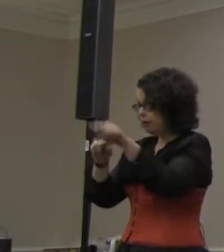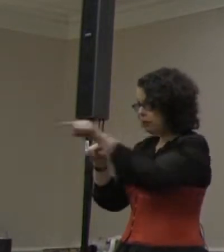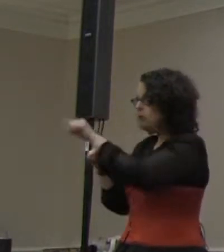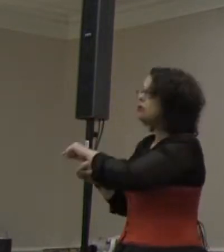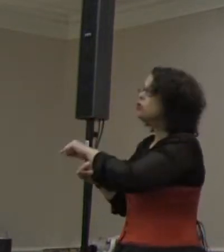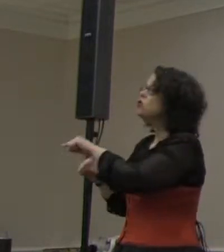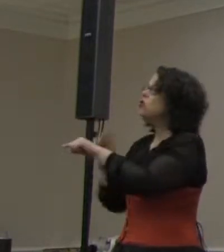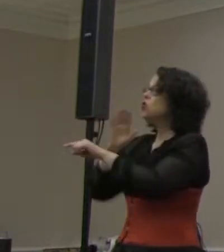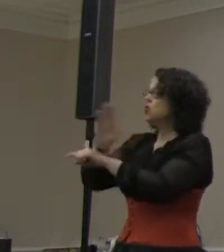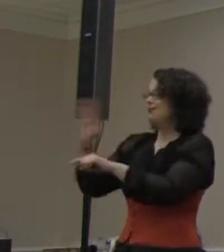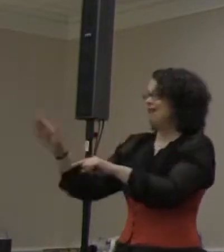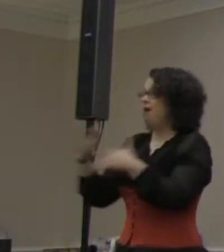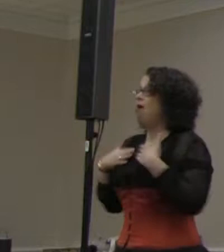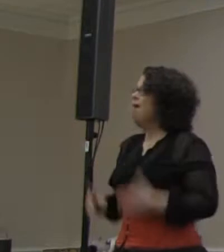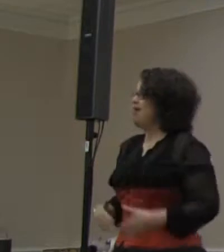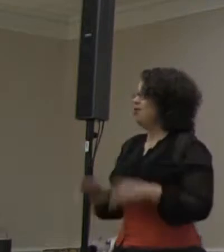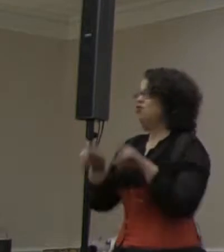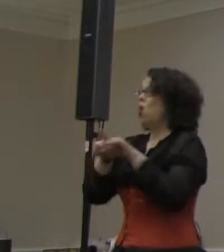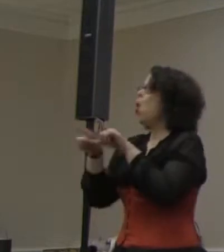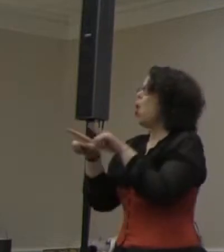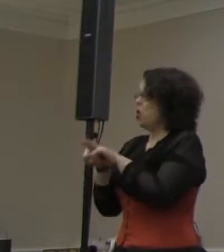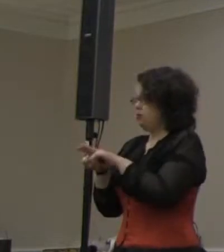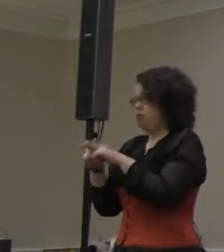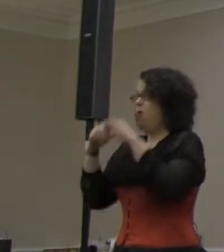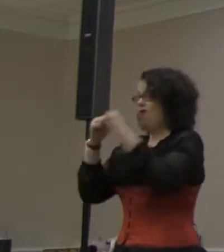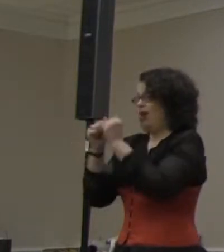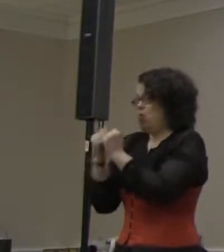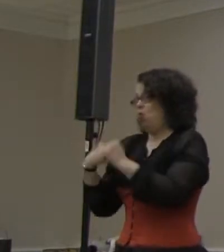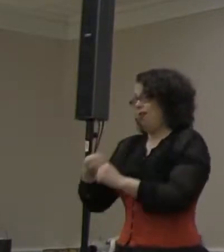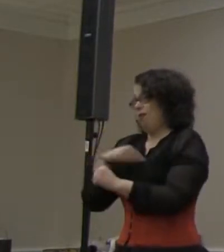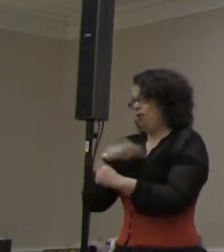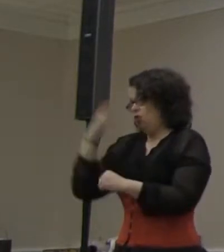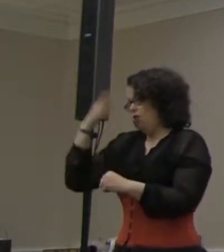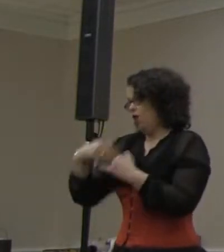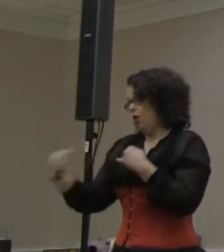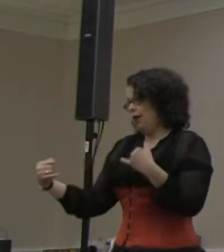bodies are on the front lines as well.